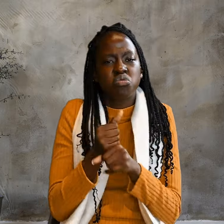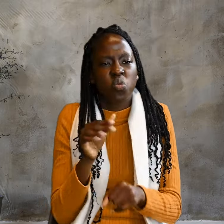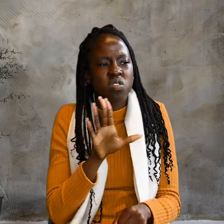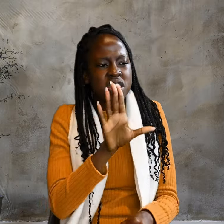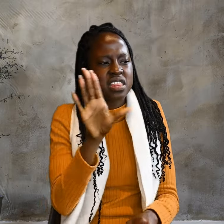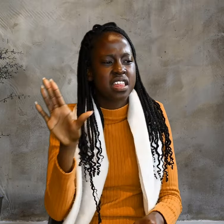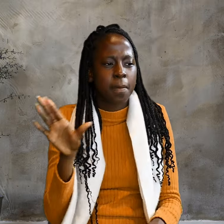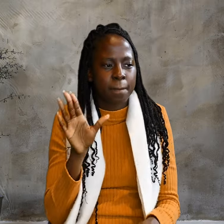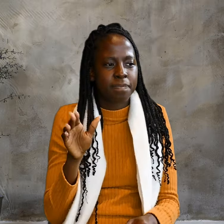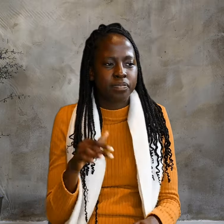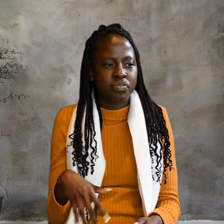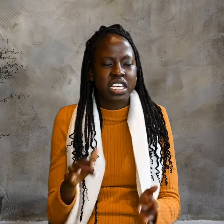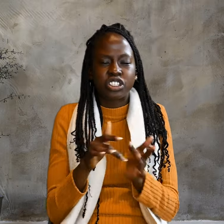Jesus predicts his betrayal.